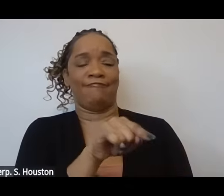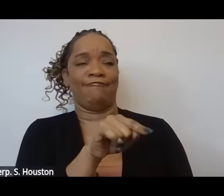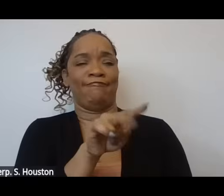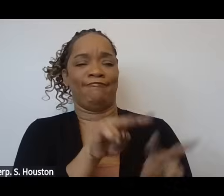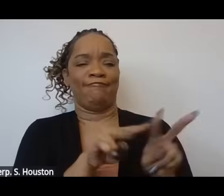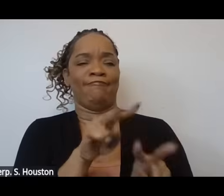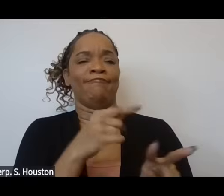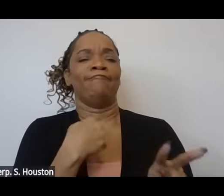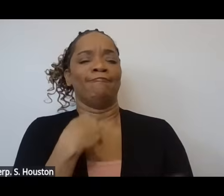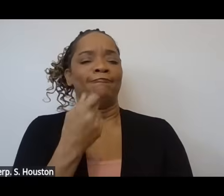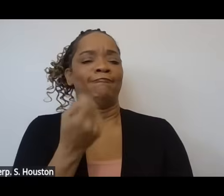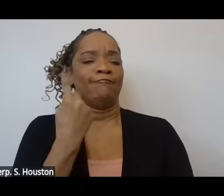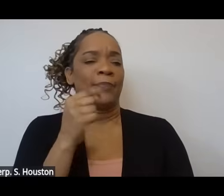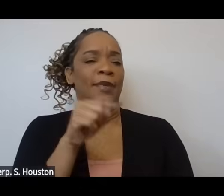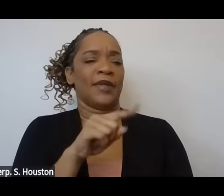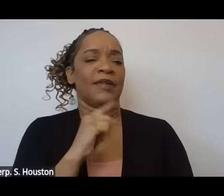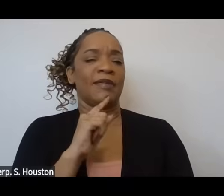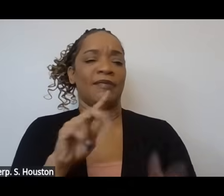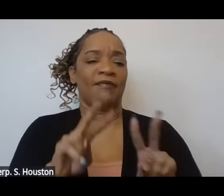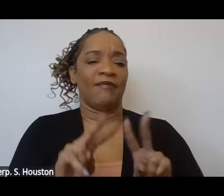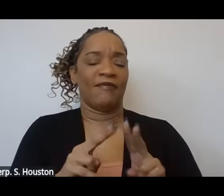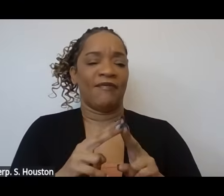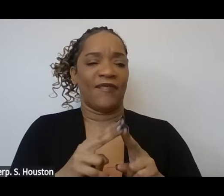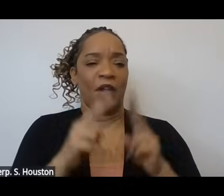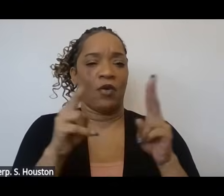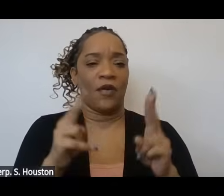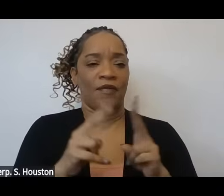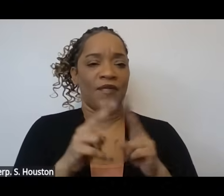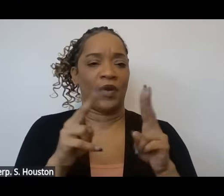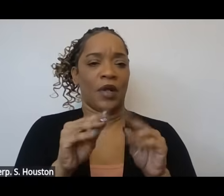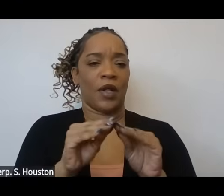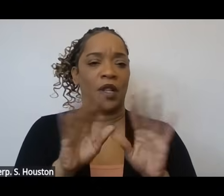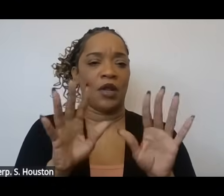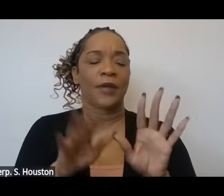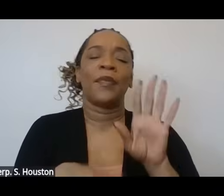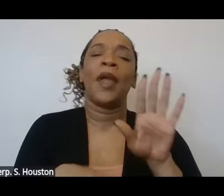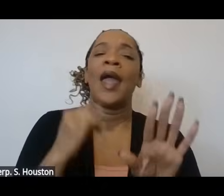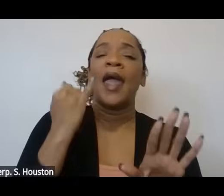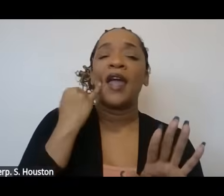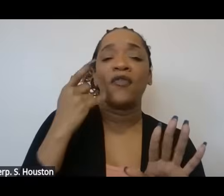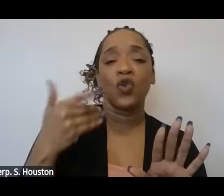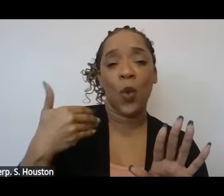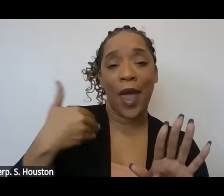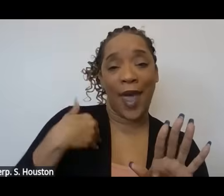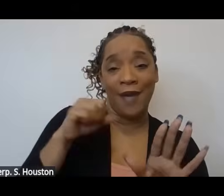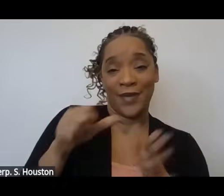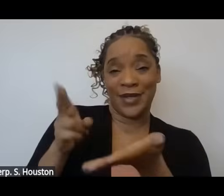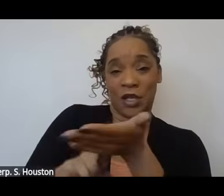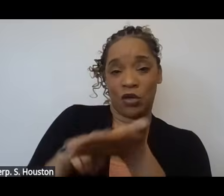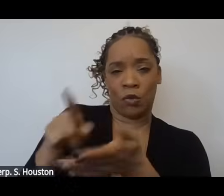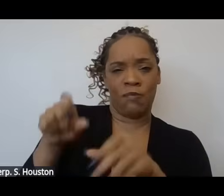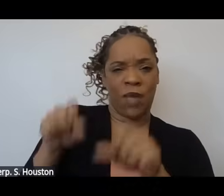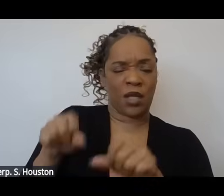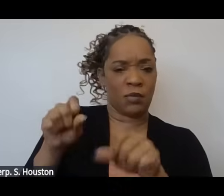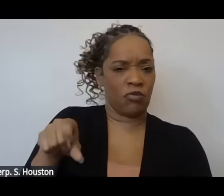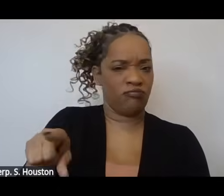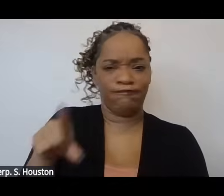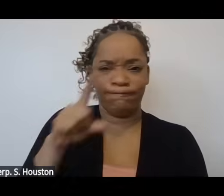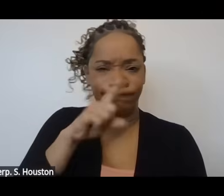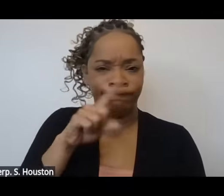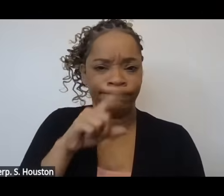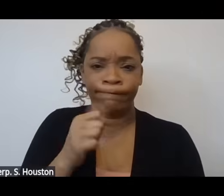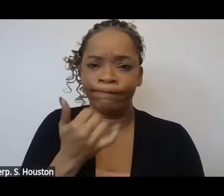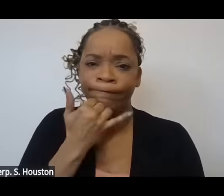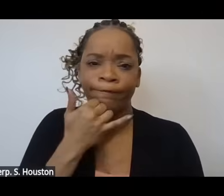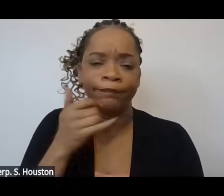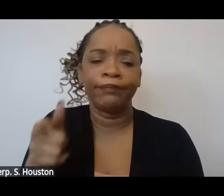unbraids the possible. If you have a signature that is potentially fraudulent and an investigation is ordered